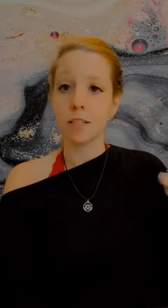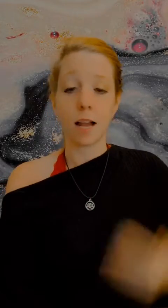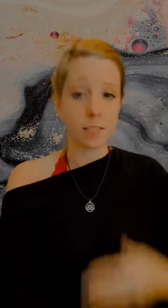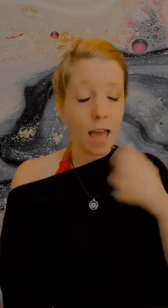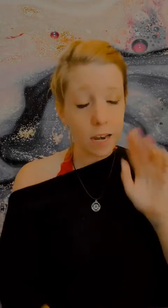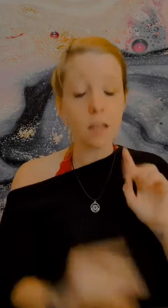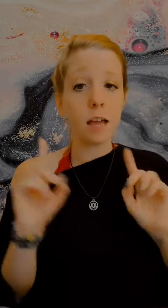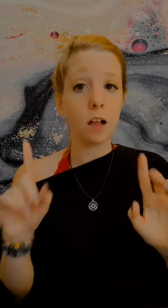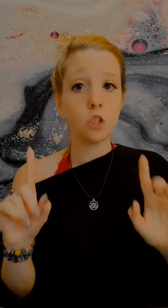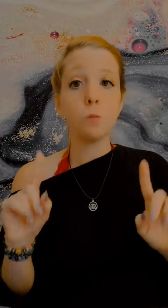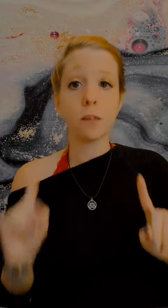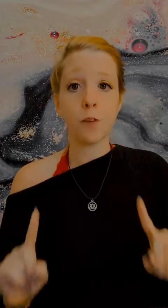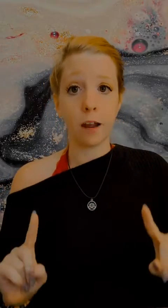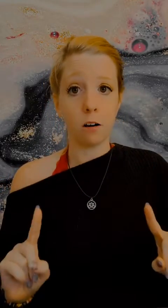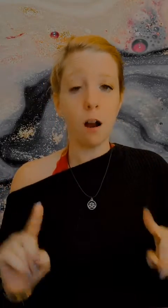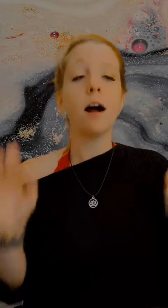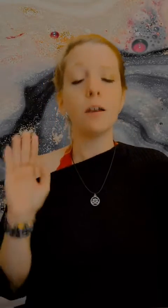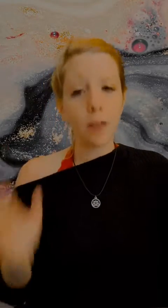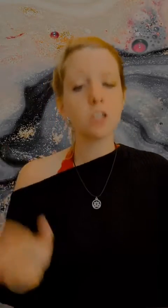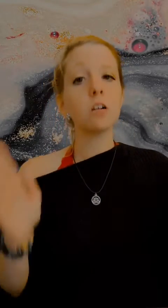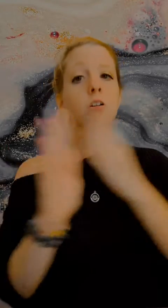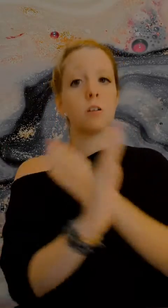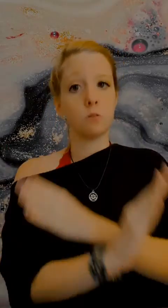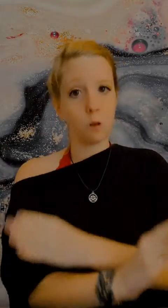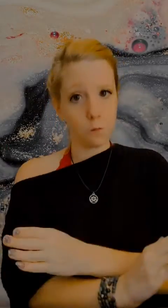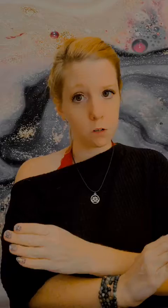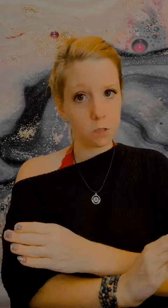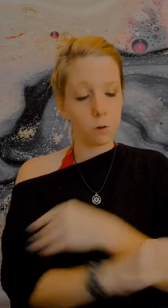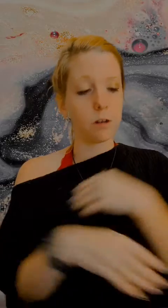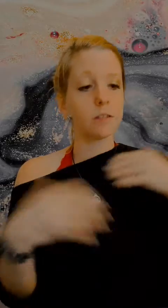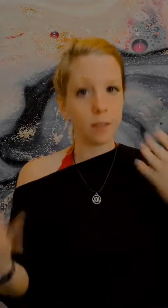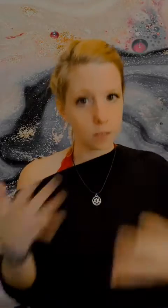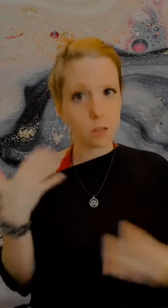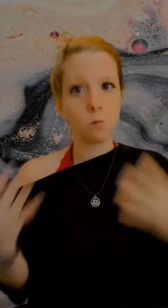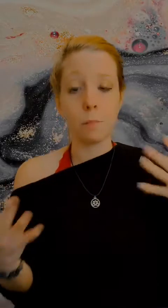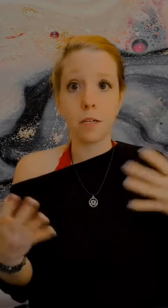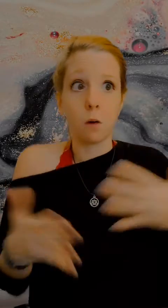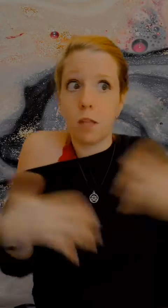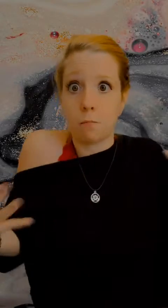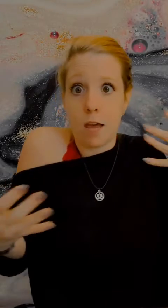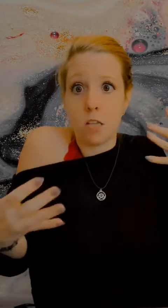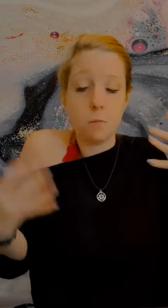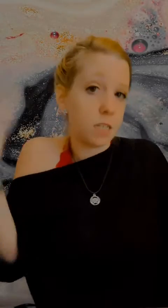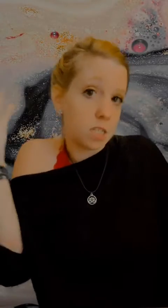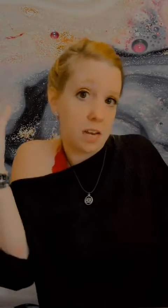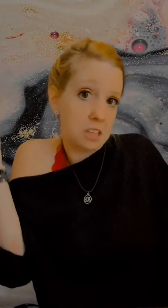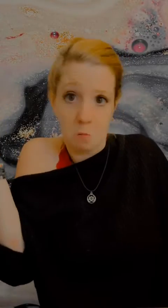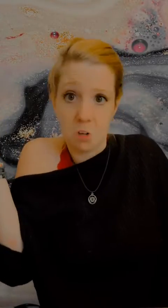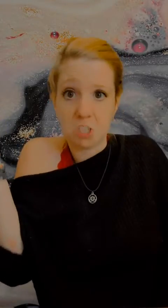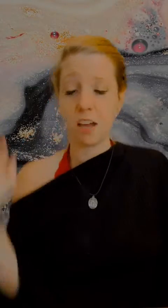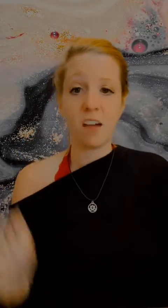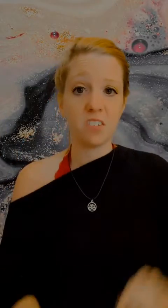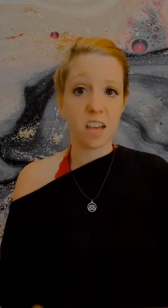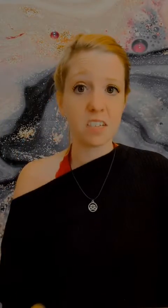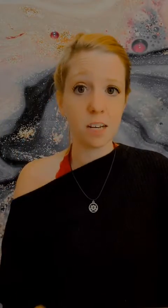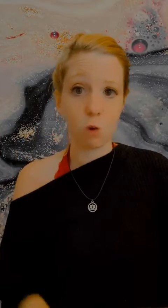sex. And to be fair, I've actually heard it in the reverse, where it's like the woman going like, my husband decided that we're just not having sex anymore. We're